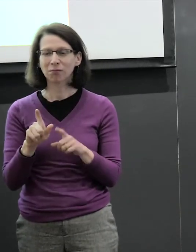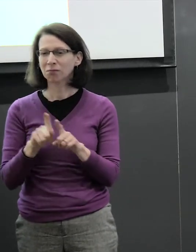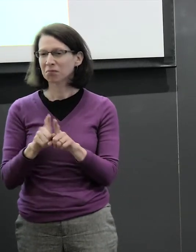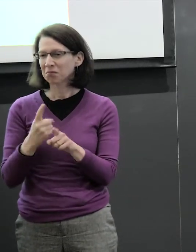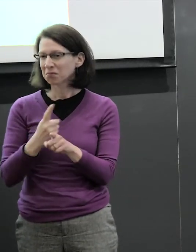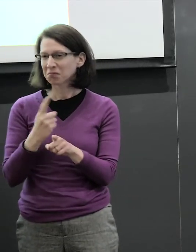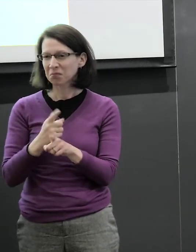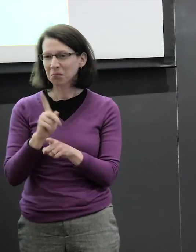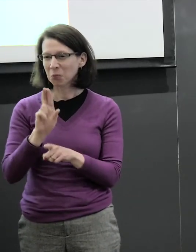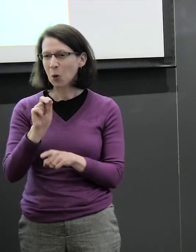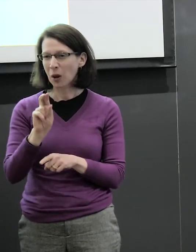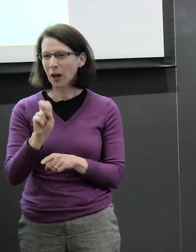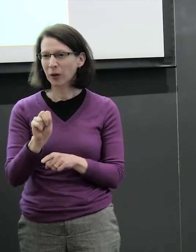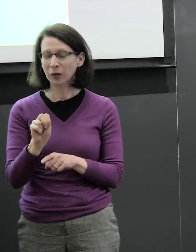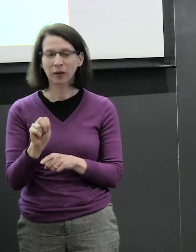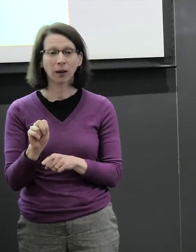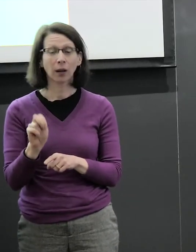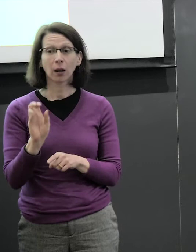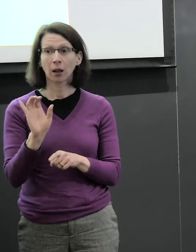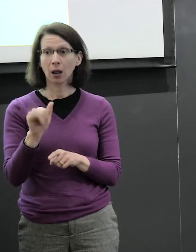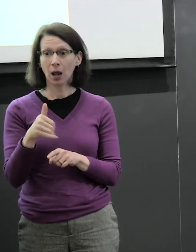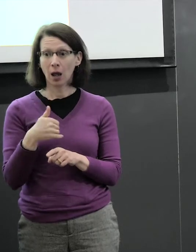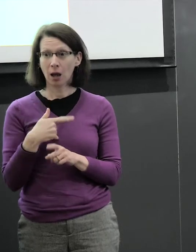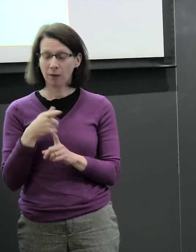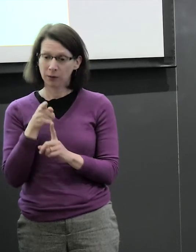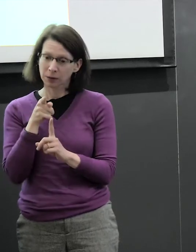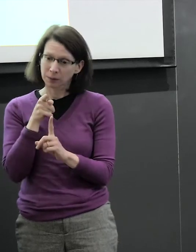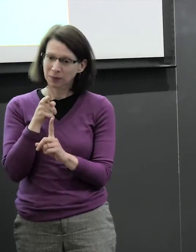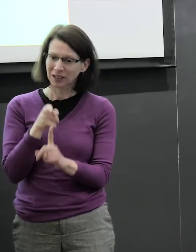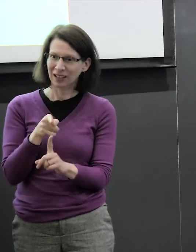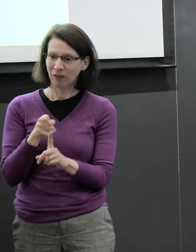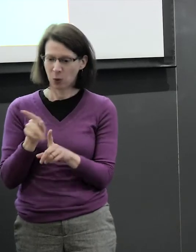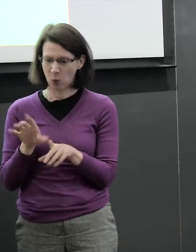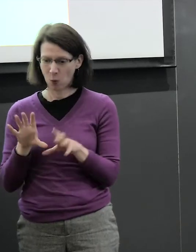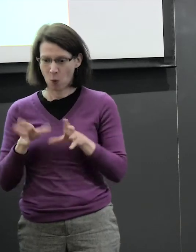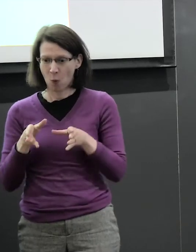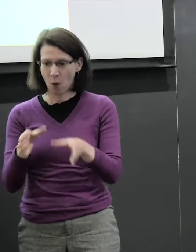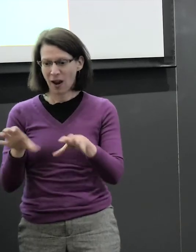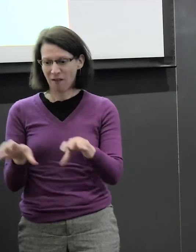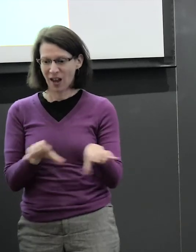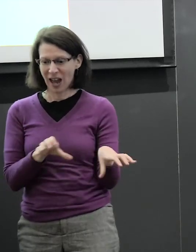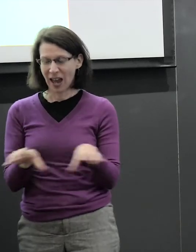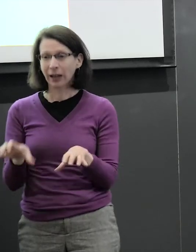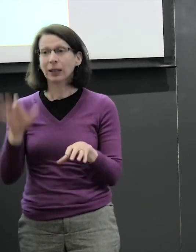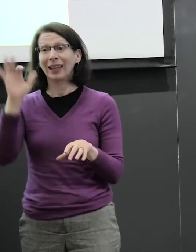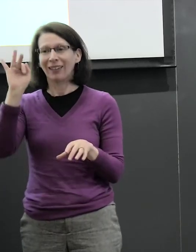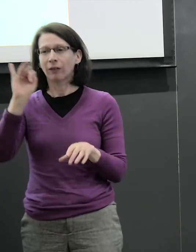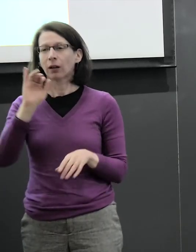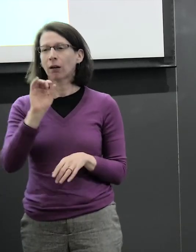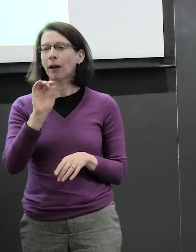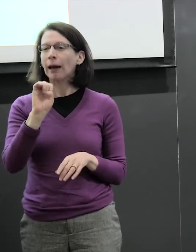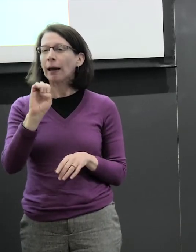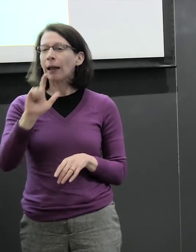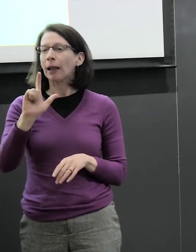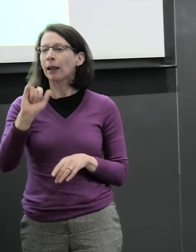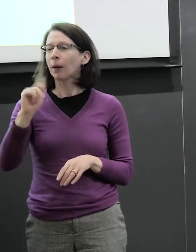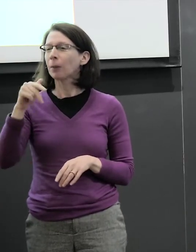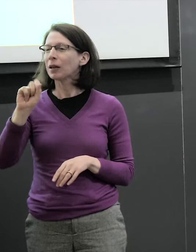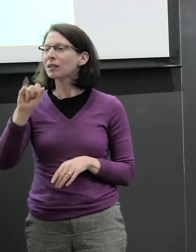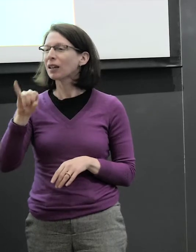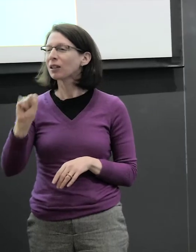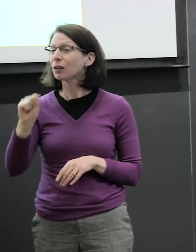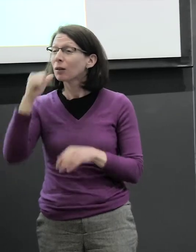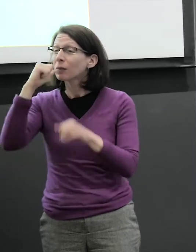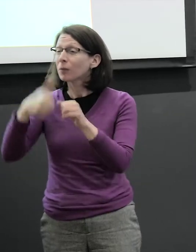pronouns, have a particular behavior under ellipsis. Remember that we saw that under ellipsis in